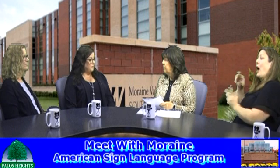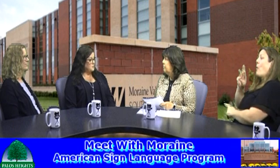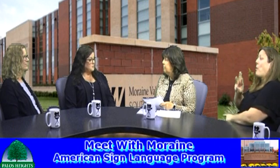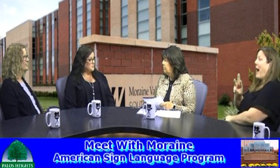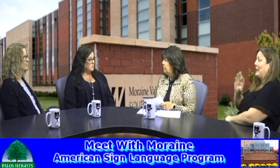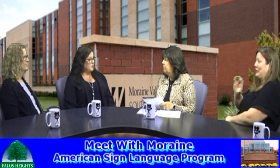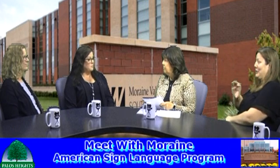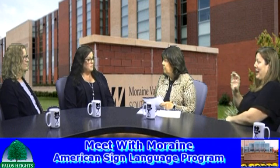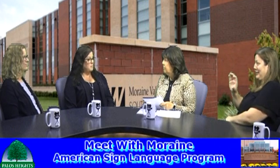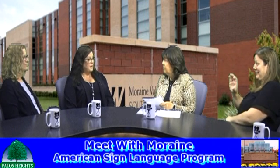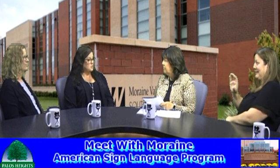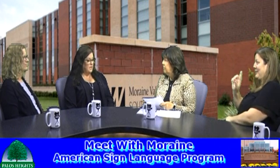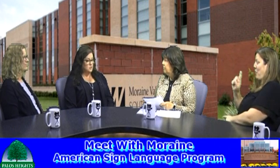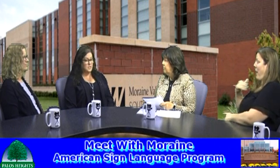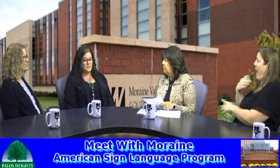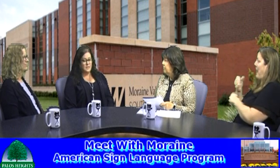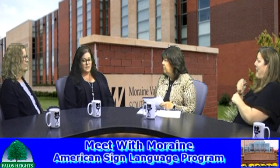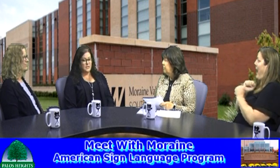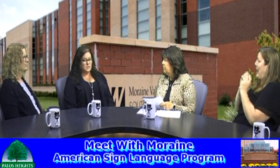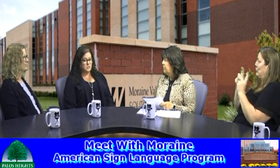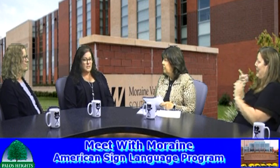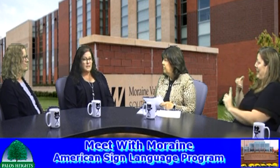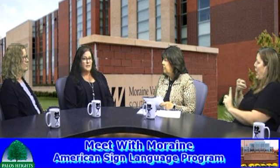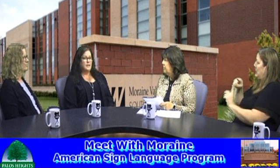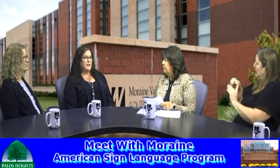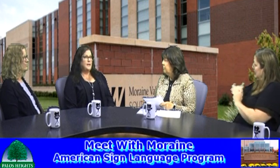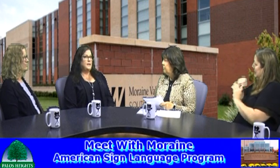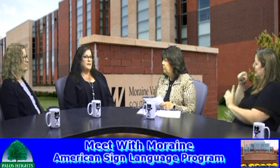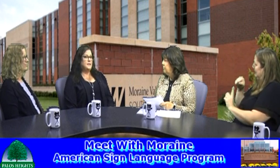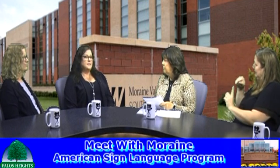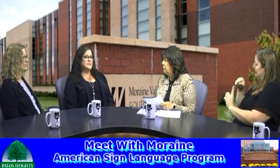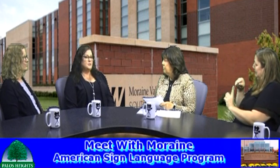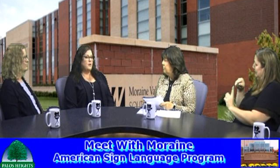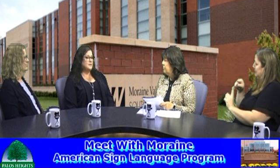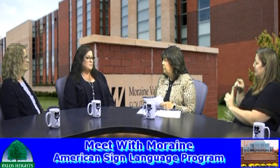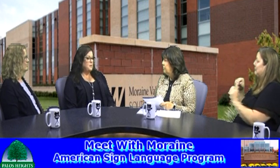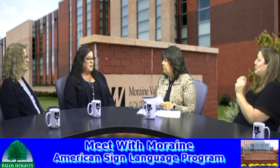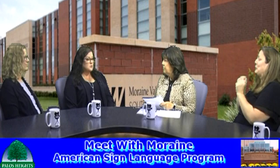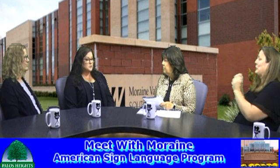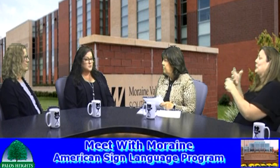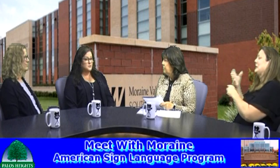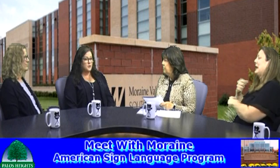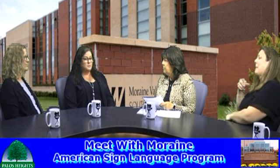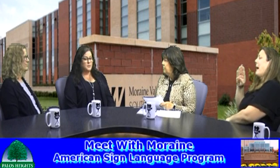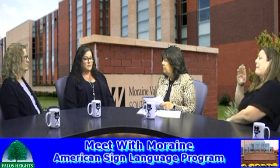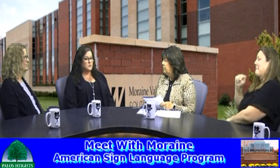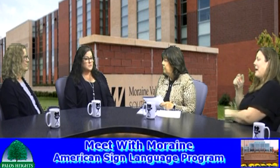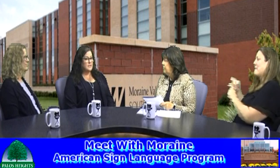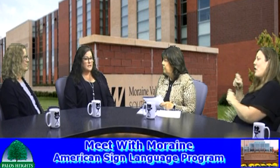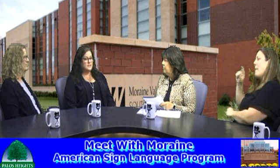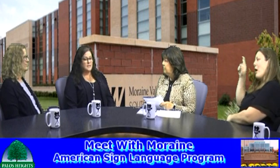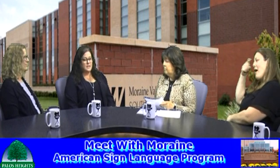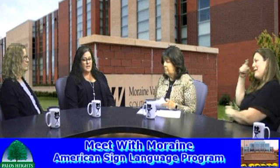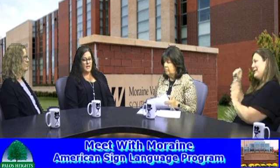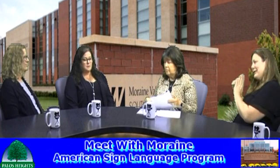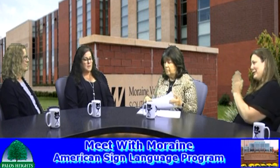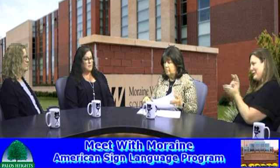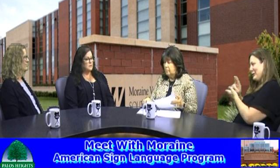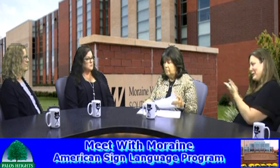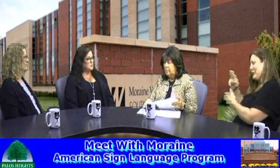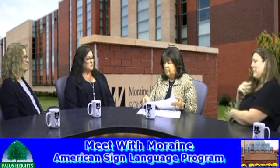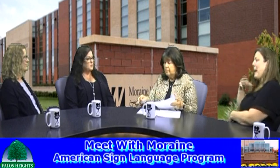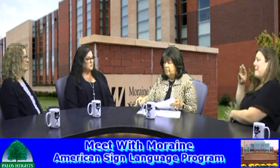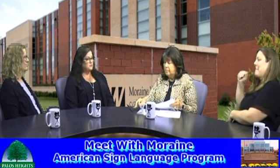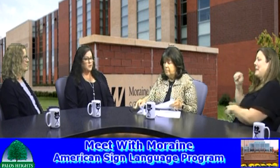Community College, is where I got my education initially. I continue on to get my bachelor's from Governor State and